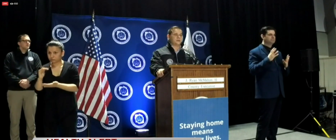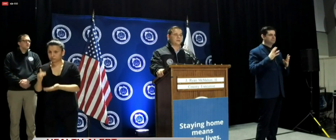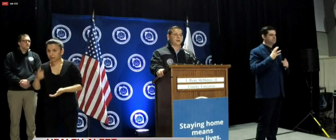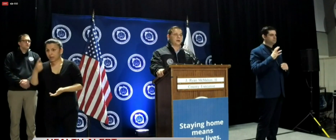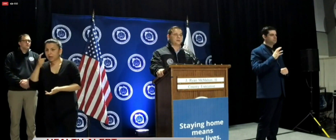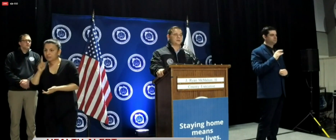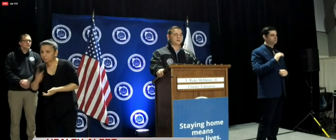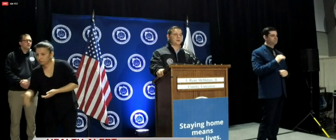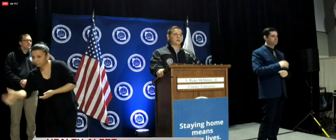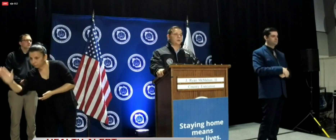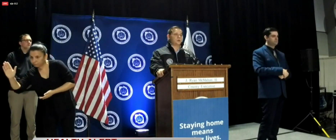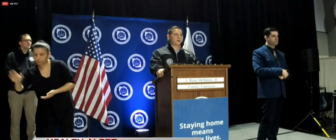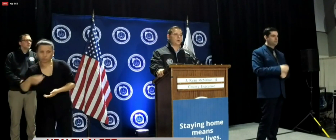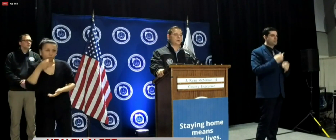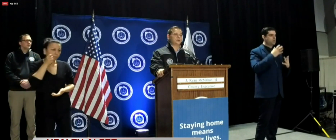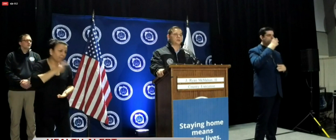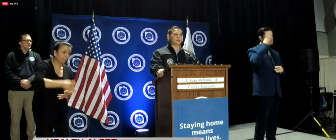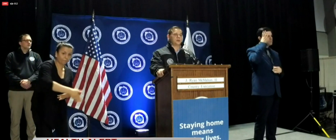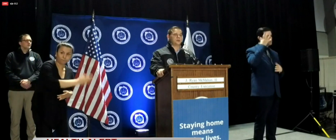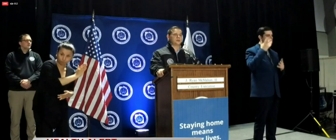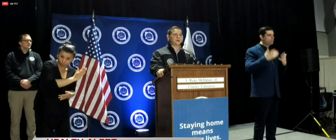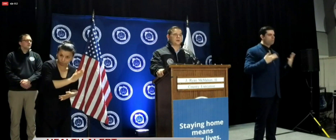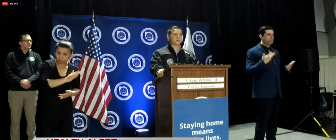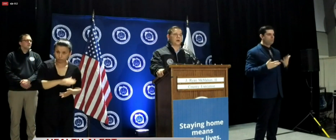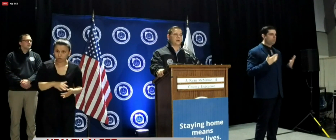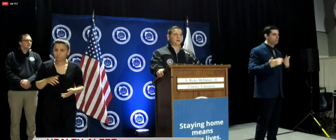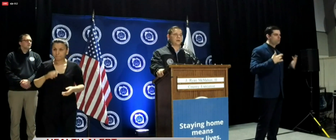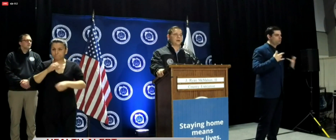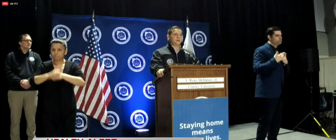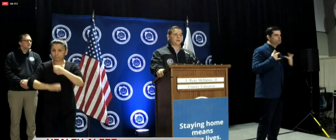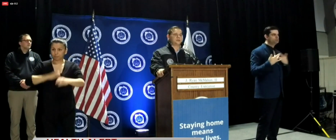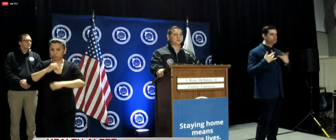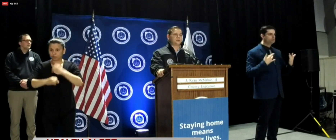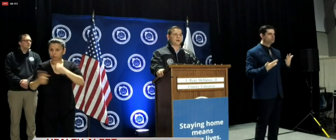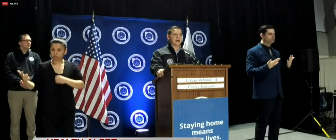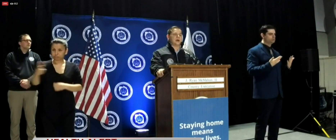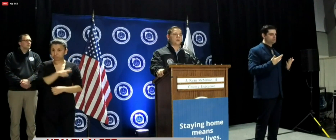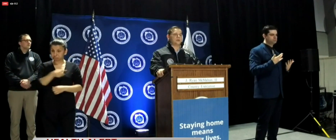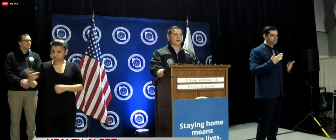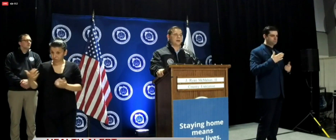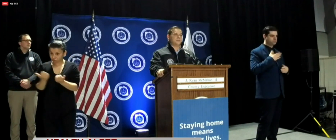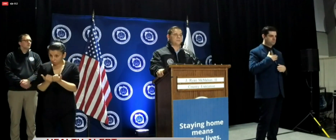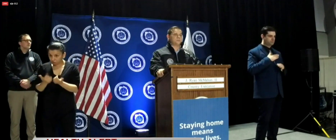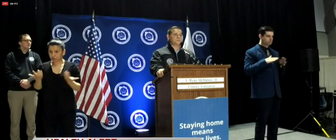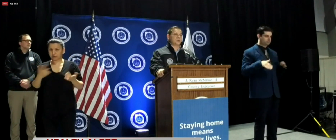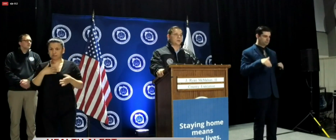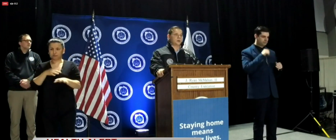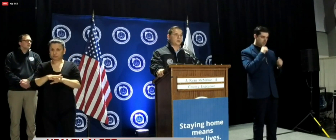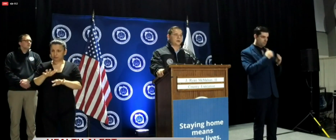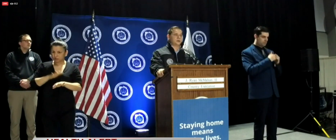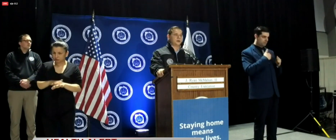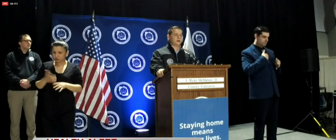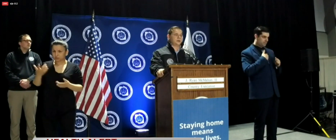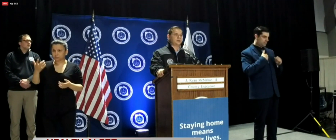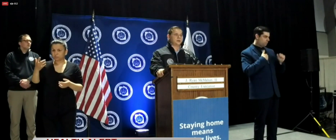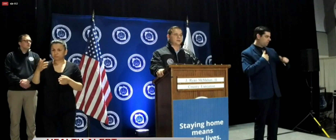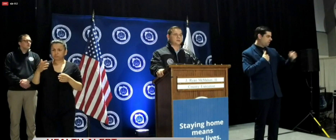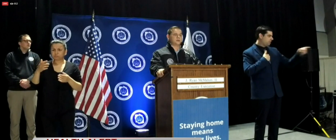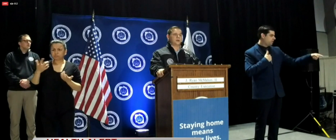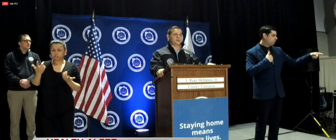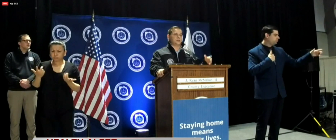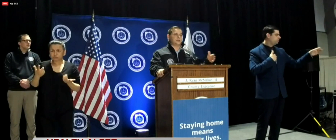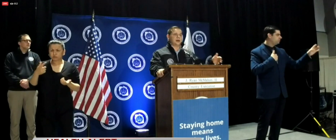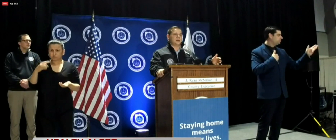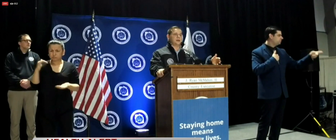of different parents who are extremely concerned when their children are not with them and they're in the